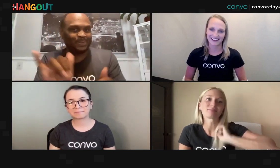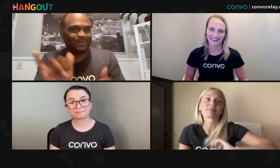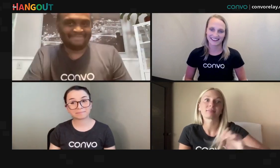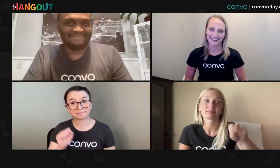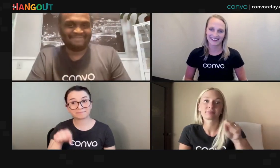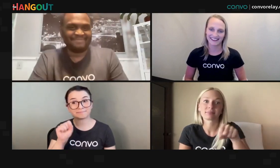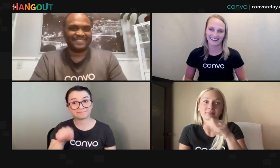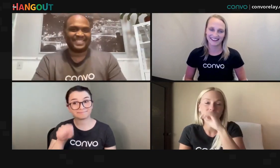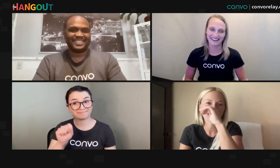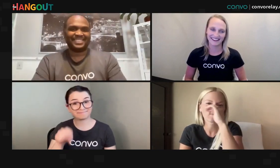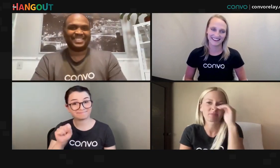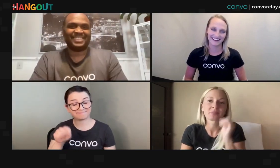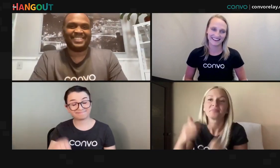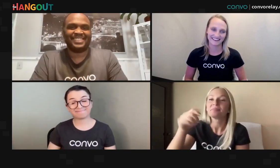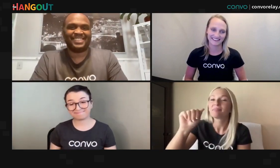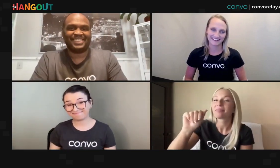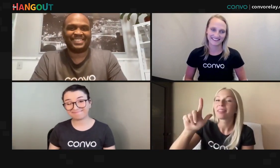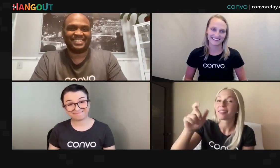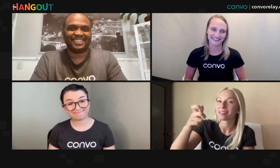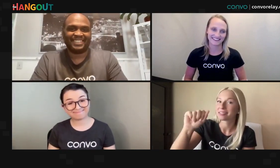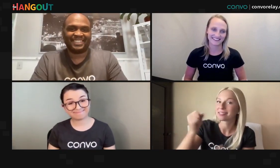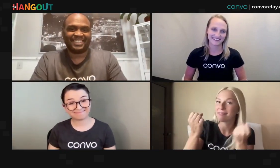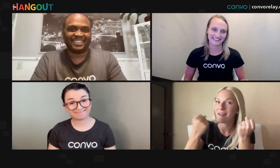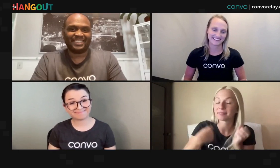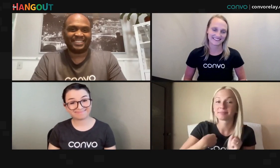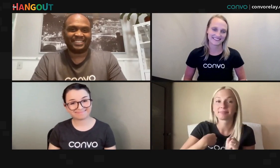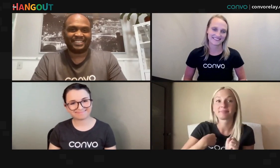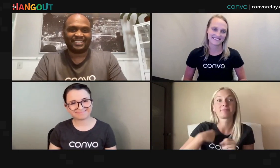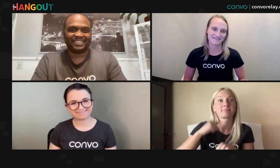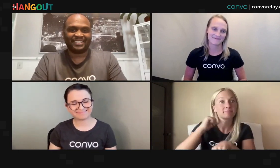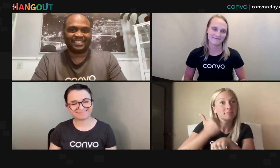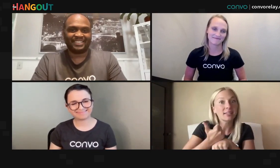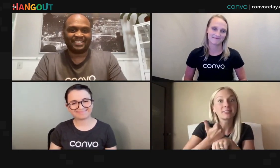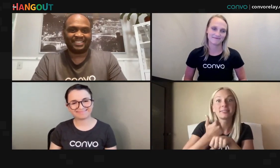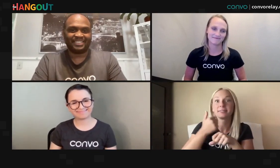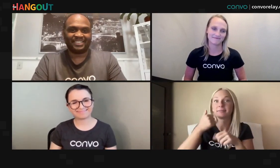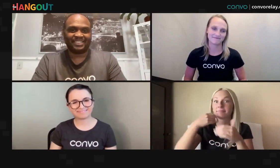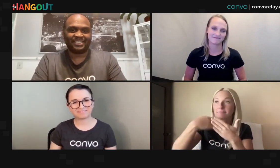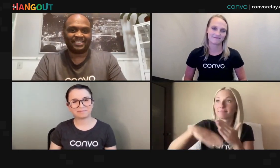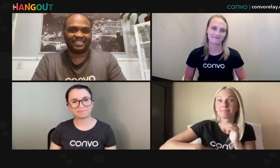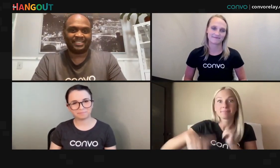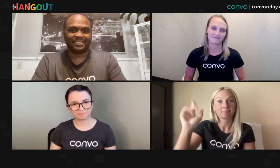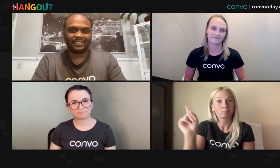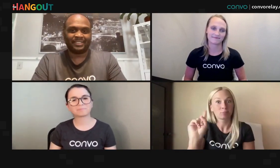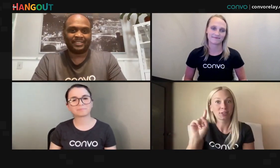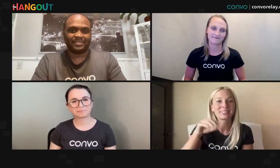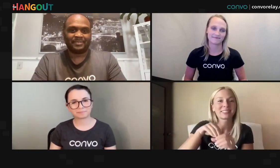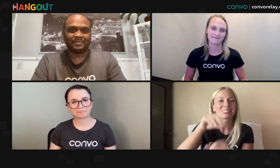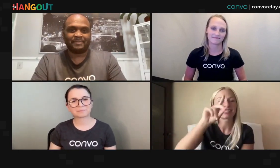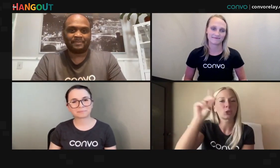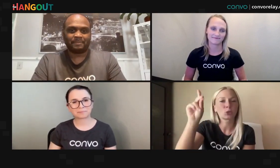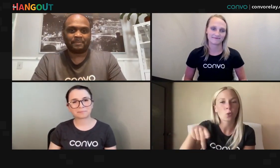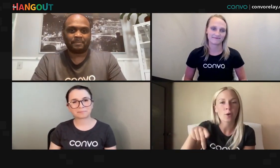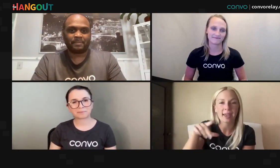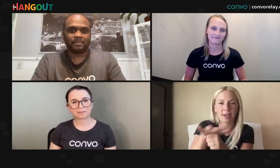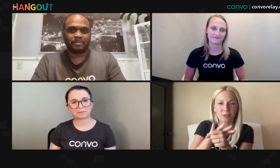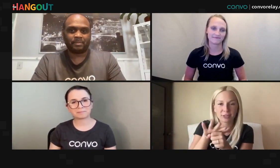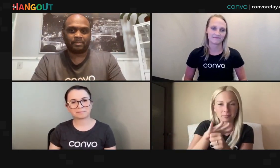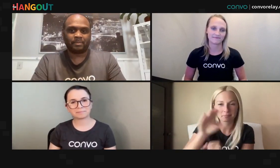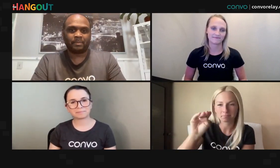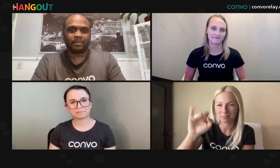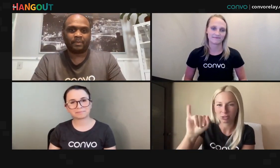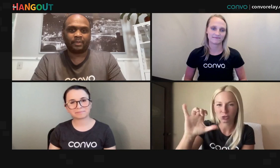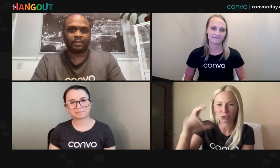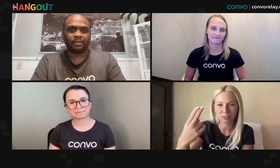the Southeast region. And Convo also has a really wide network as well. Alexa signing here. I'm based, born, and